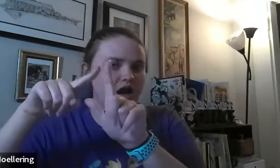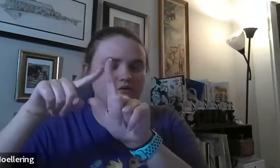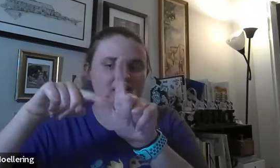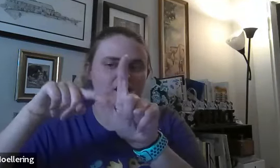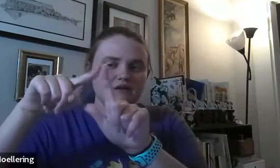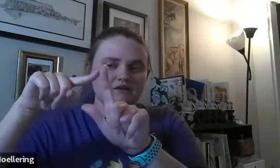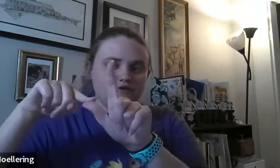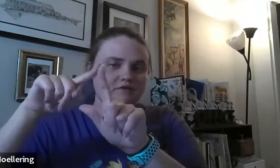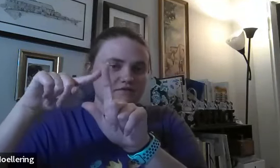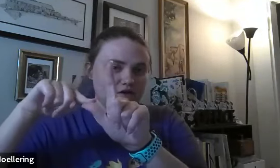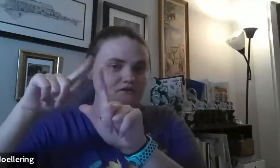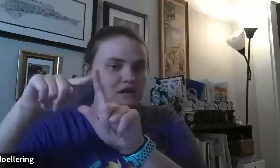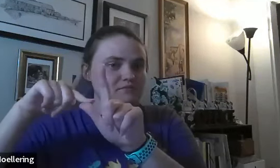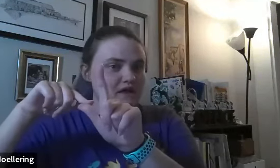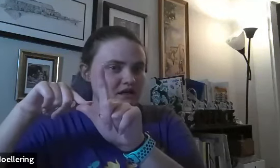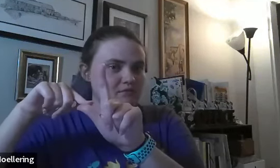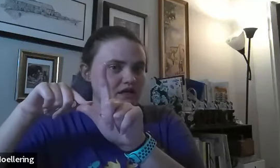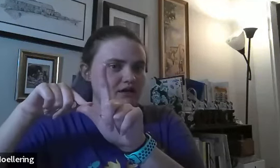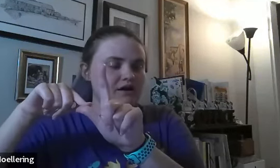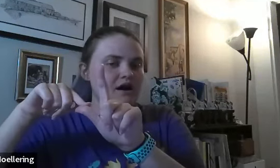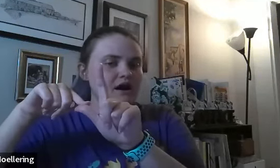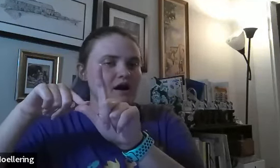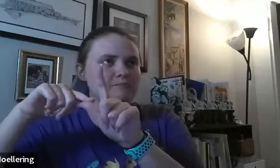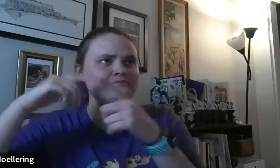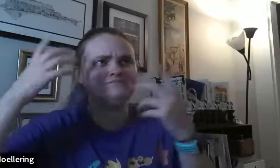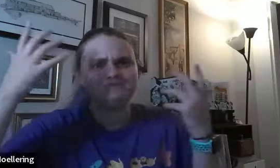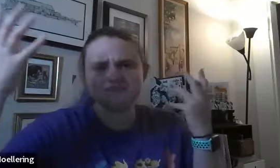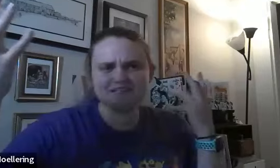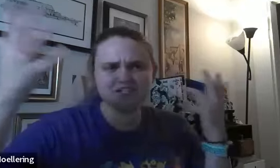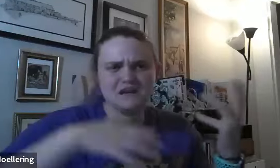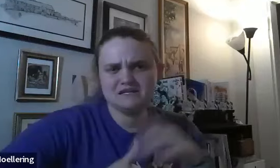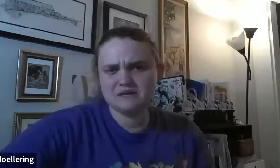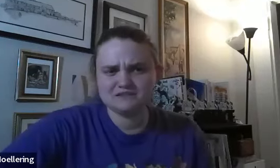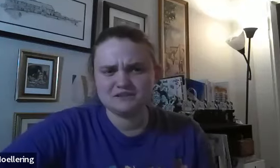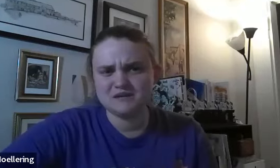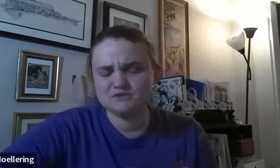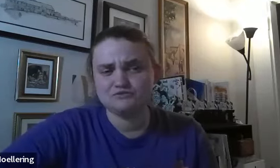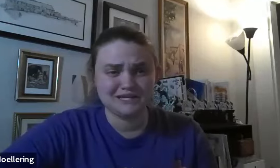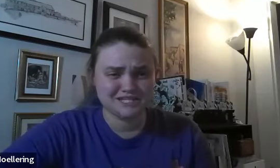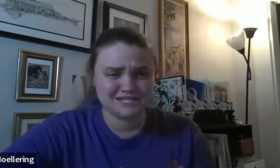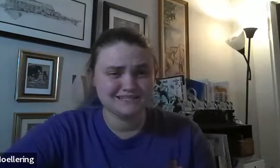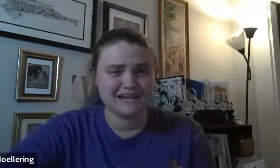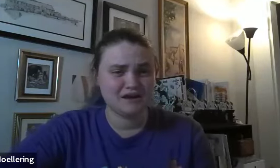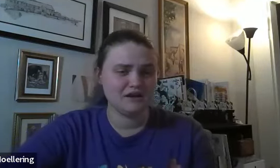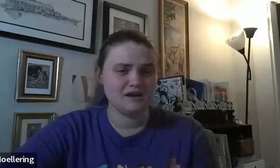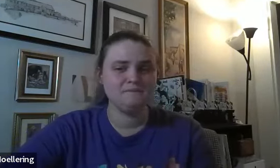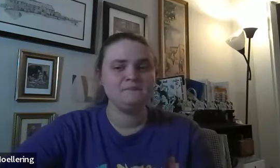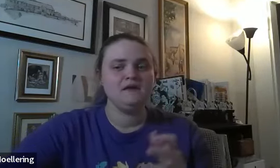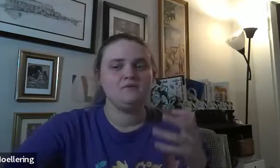I would count, like if you have the fingers up, that's how many. It just kind of depends sometimes on regions and area. One